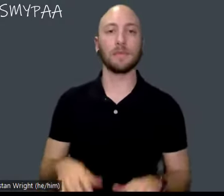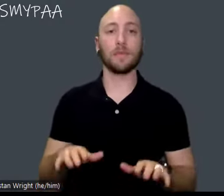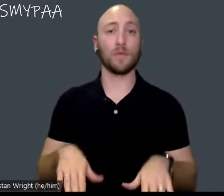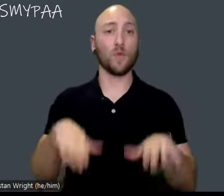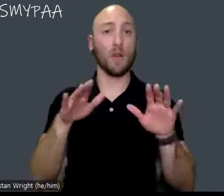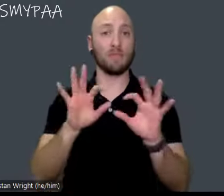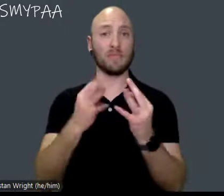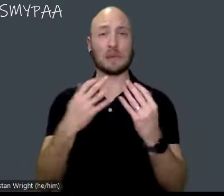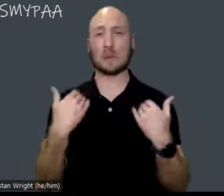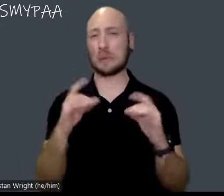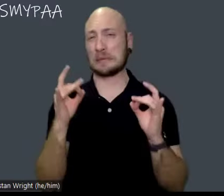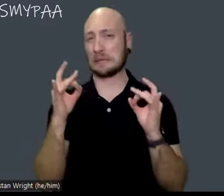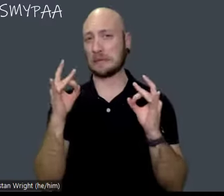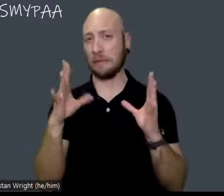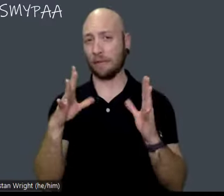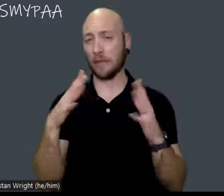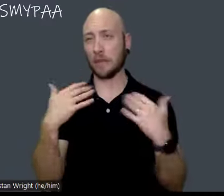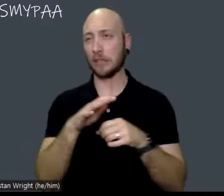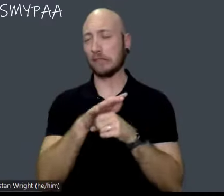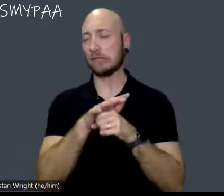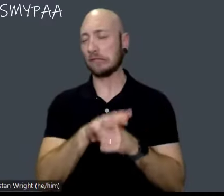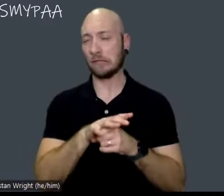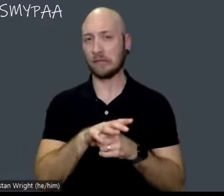family, very stressful family.